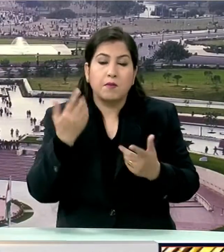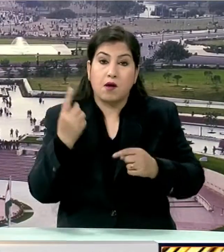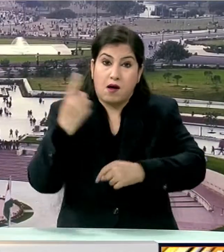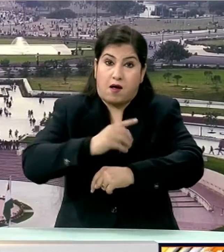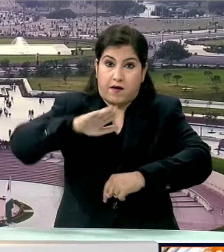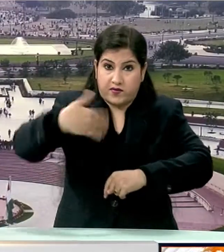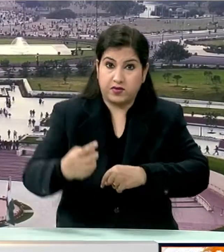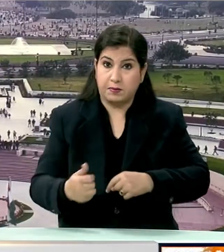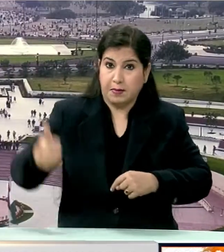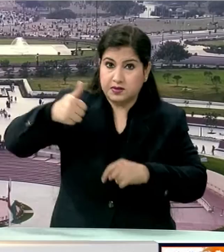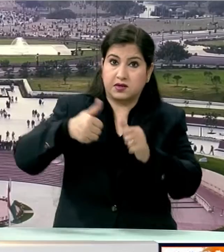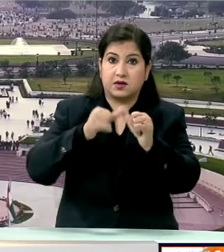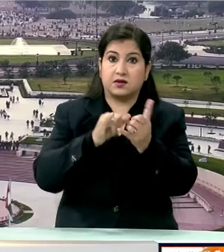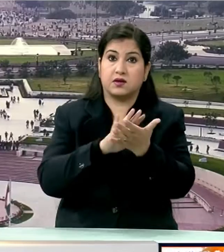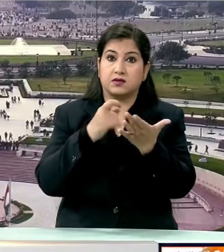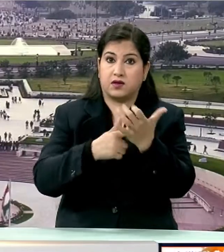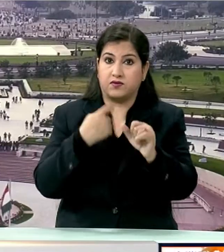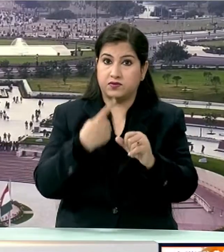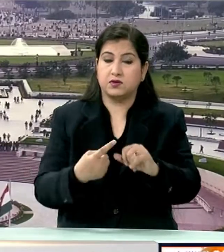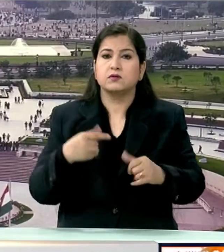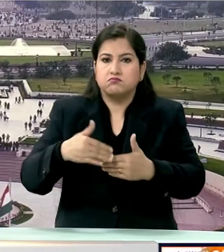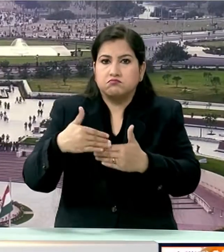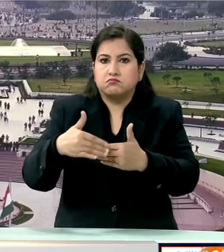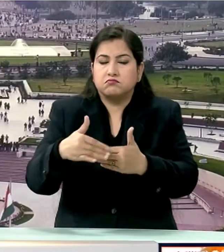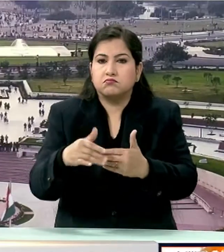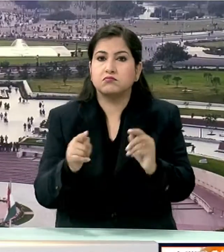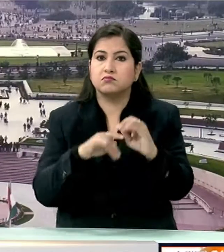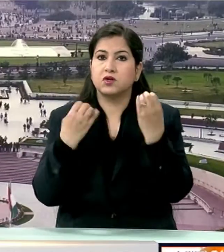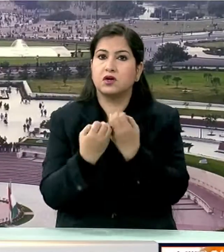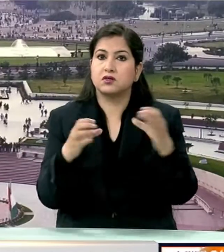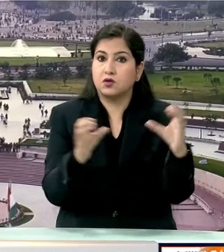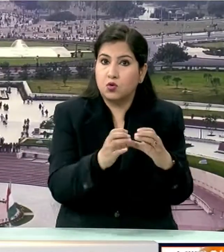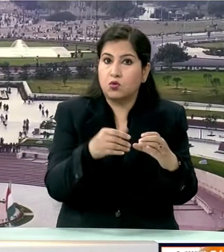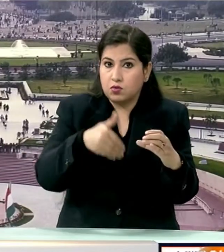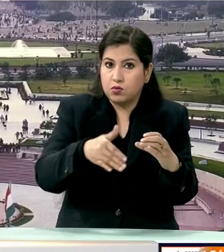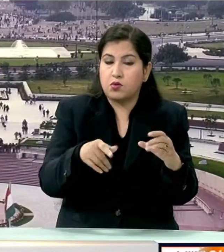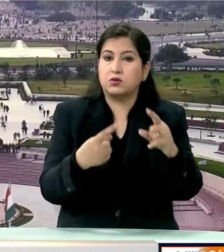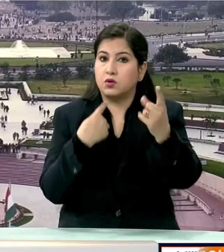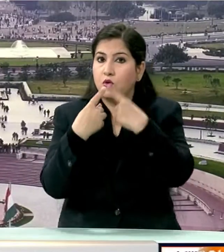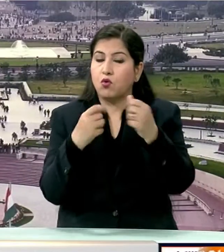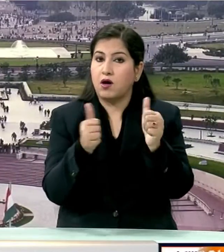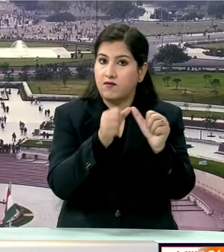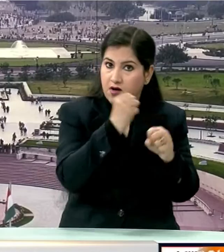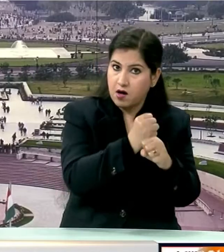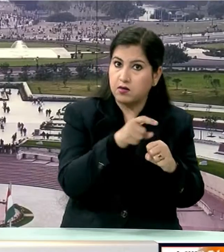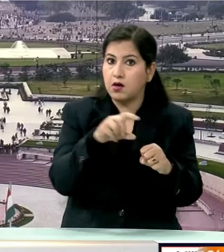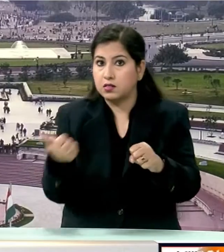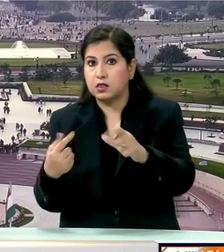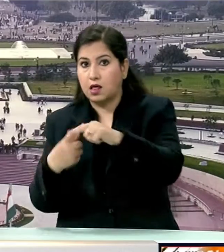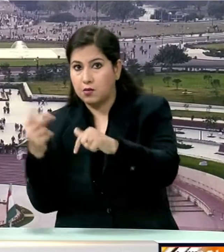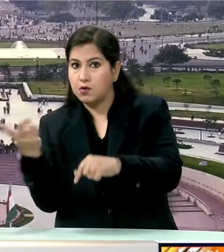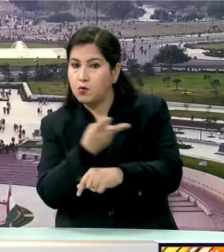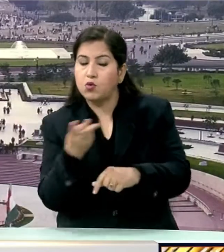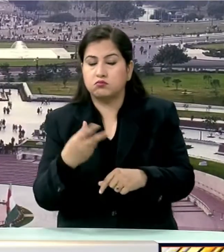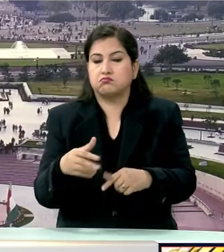day after President Ashraf Ghani said he would continue the partial truce at least until talks between Afghan officials and the Taliban